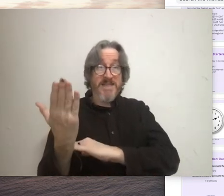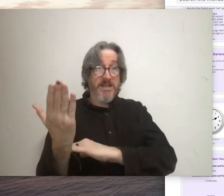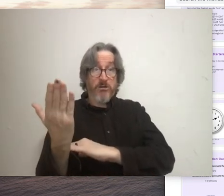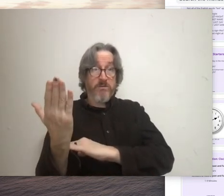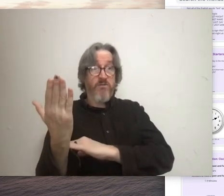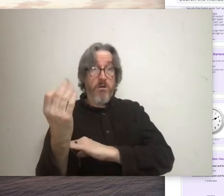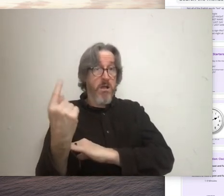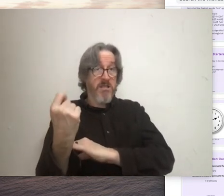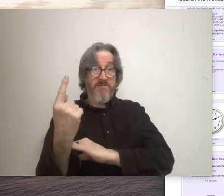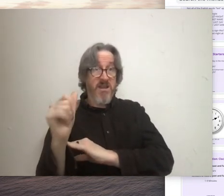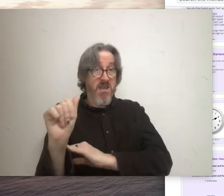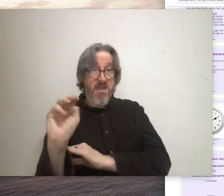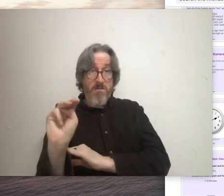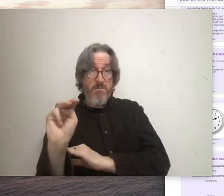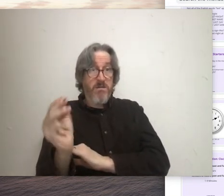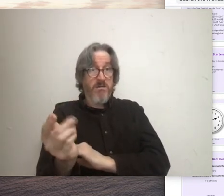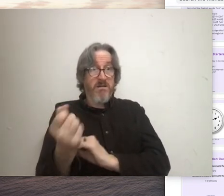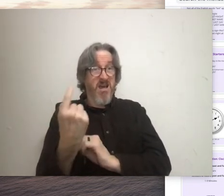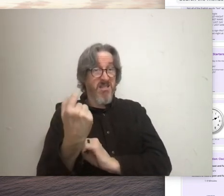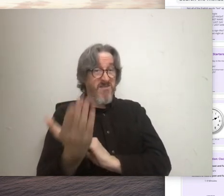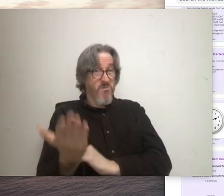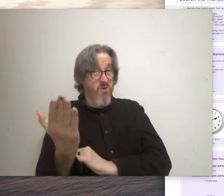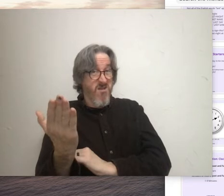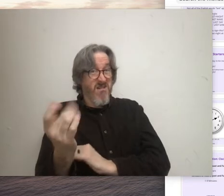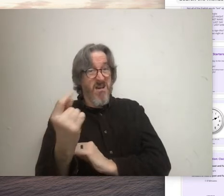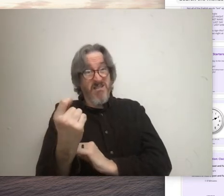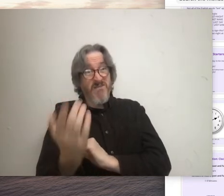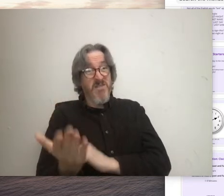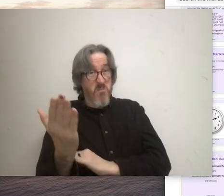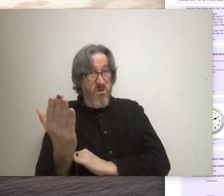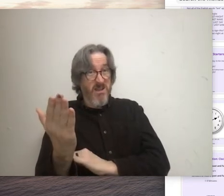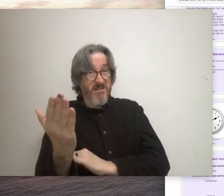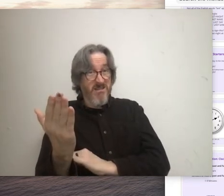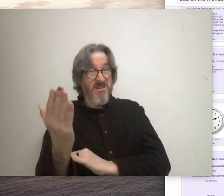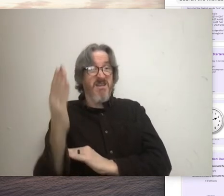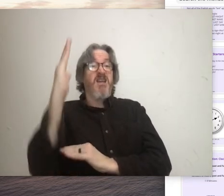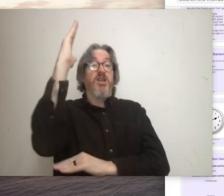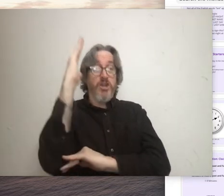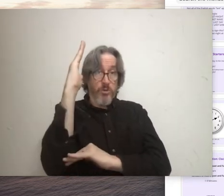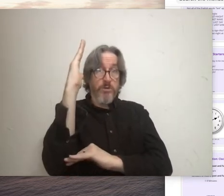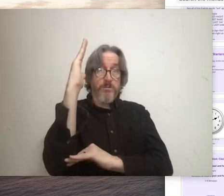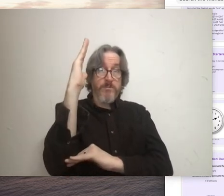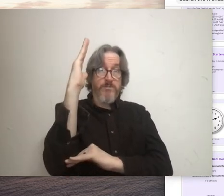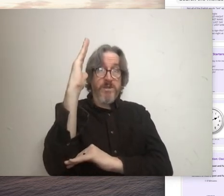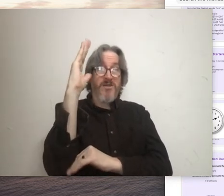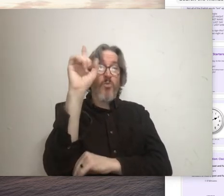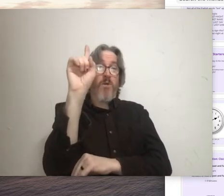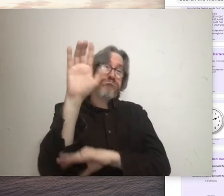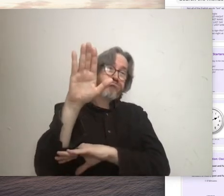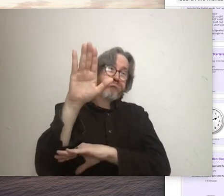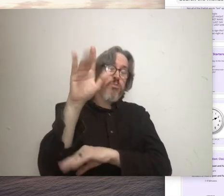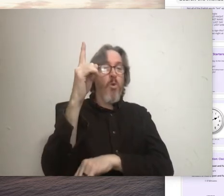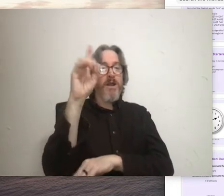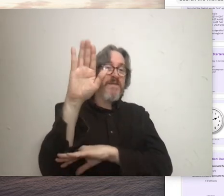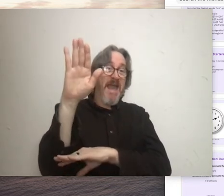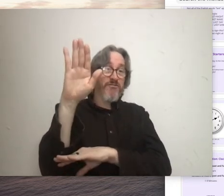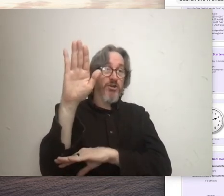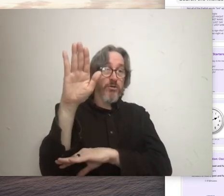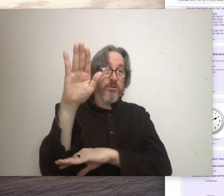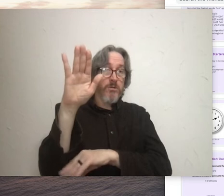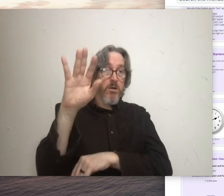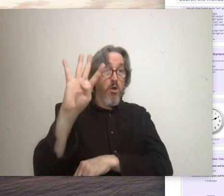way up to here for 11 a.m., 11 in the morning, noon, 1